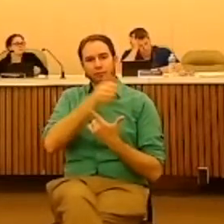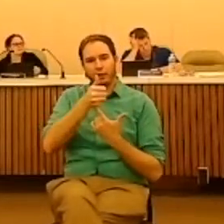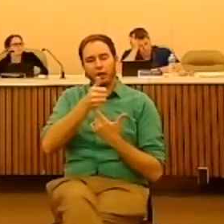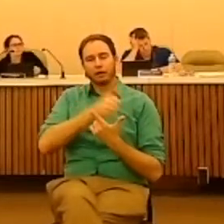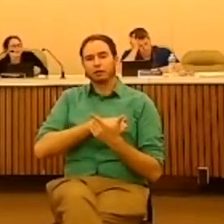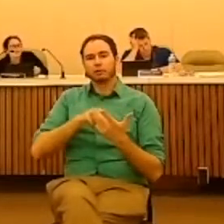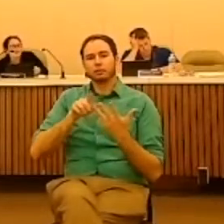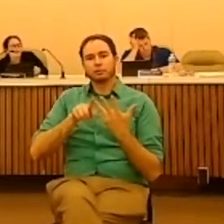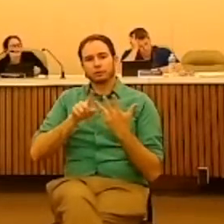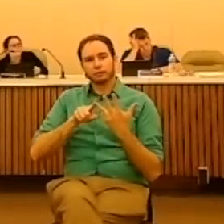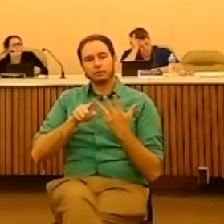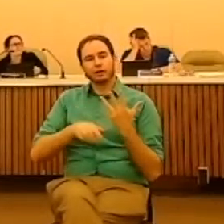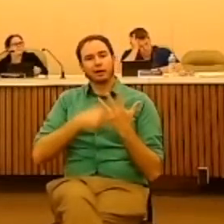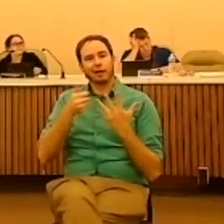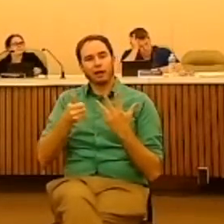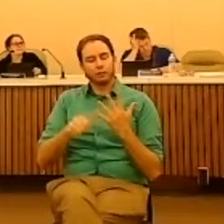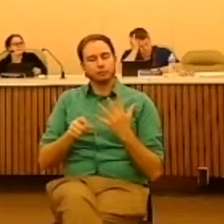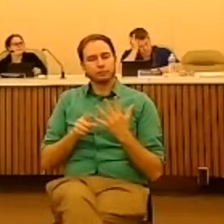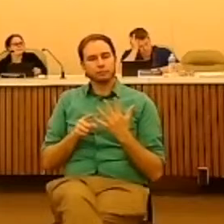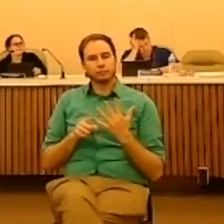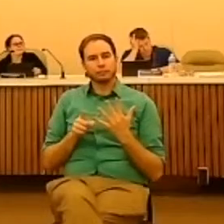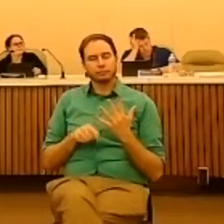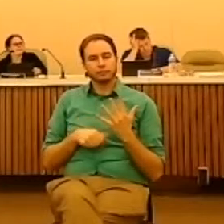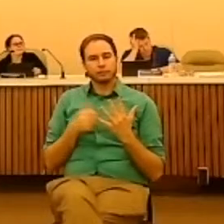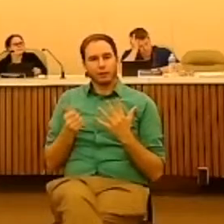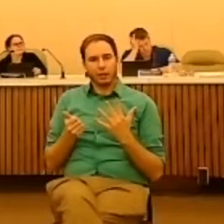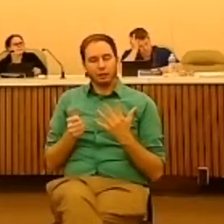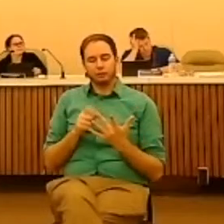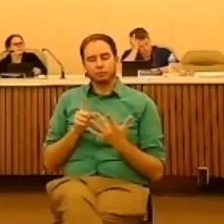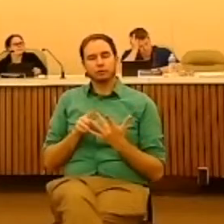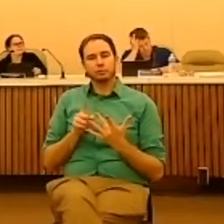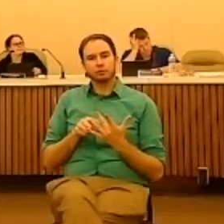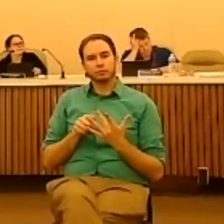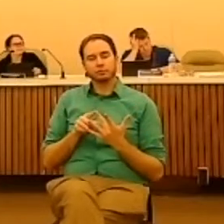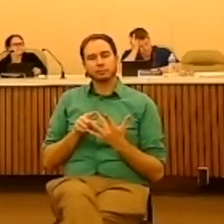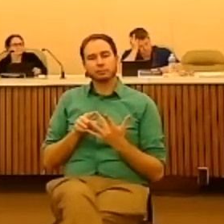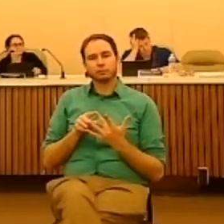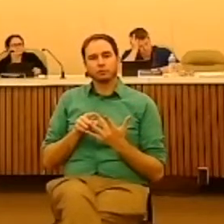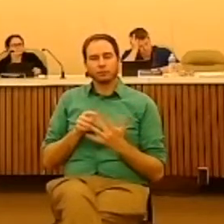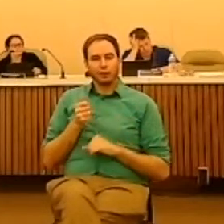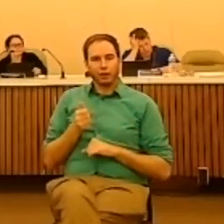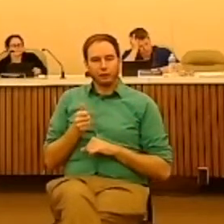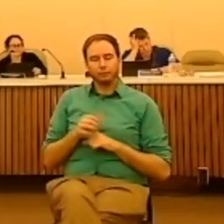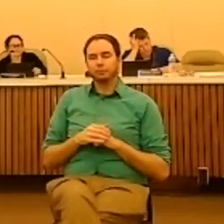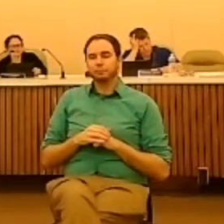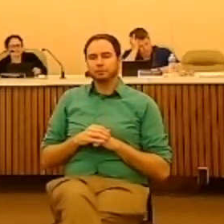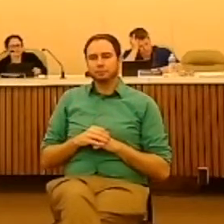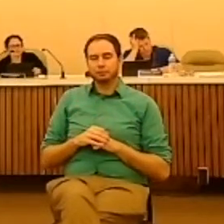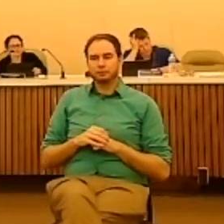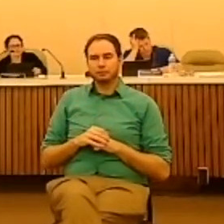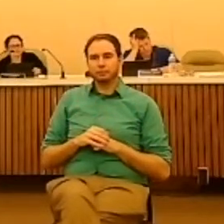Councilmember Safranek, Aye. Councilmember Bolzner, Aye. Supervisor Schultz. Aye.